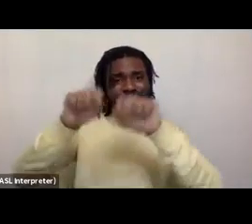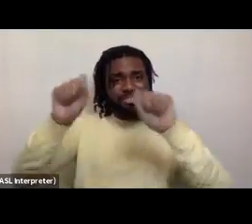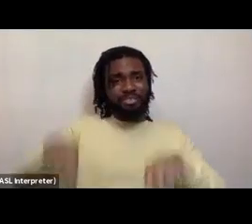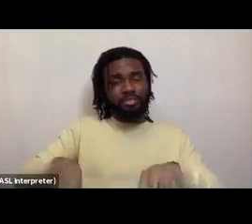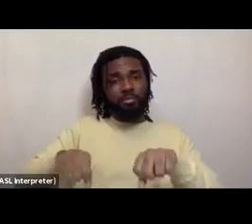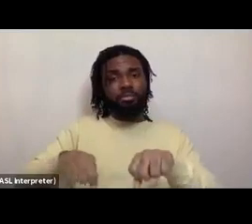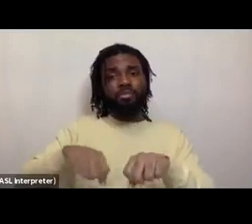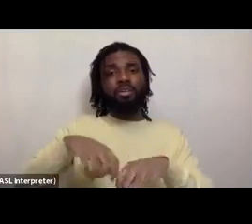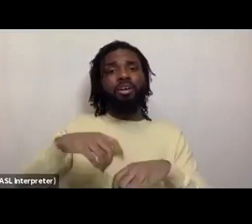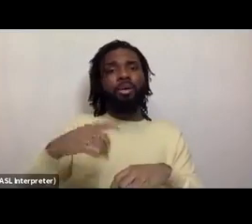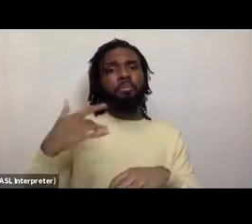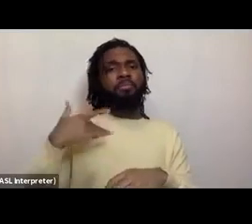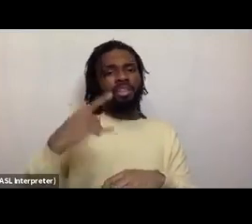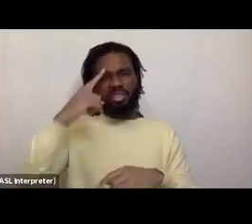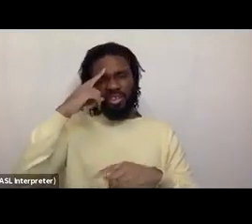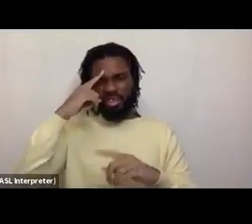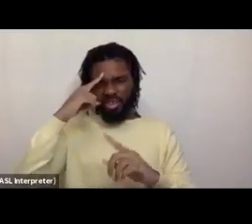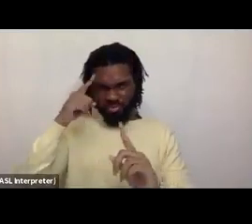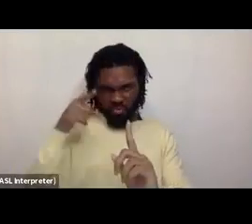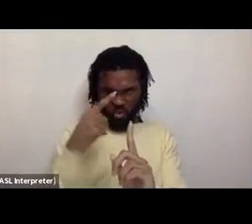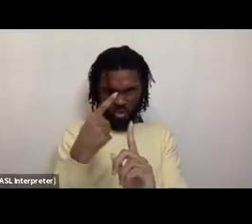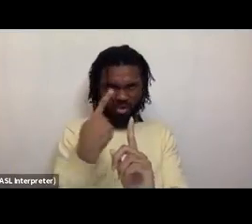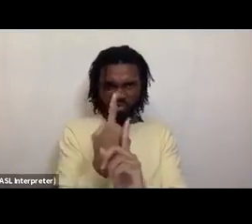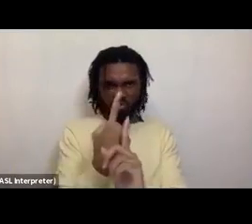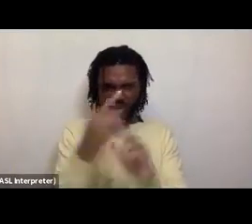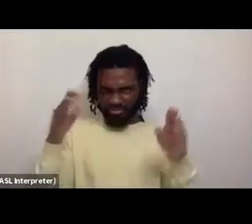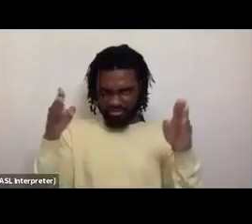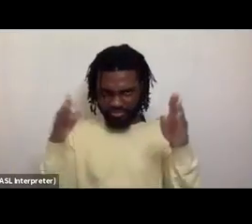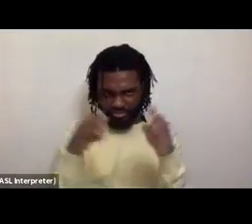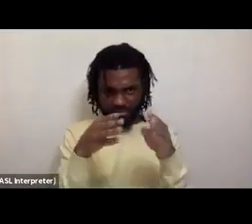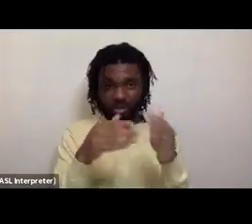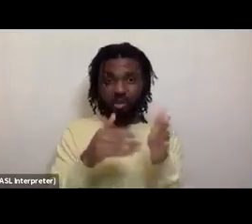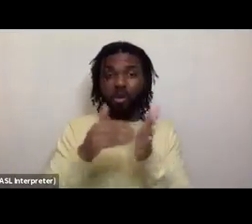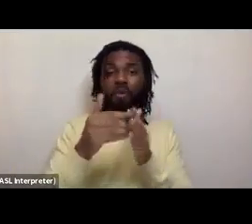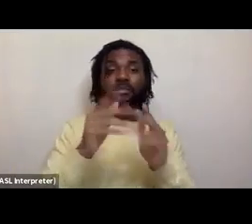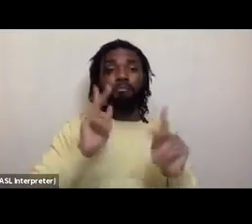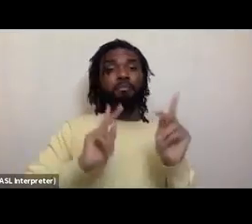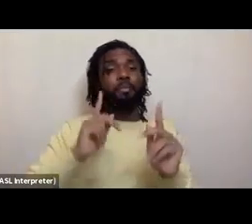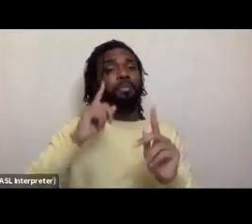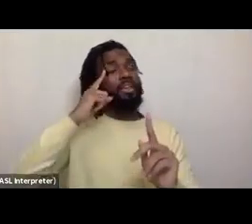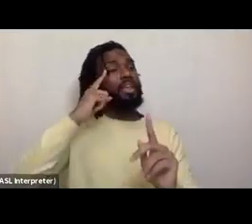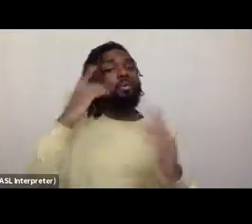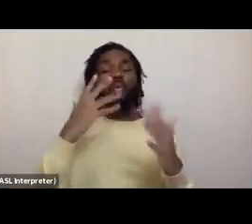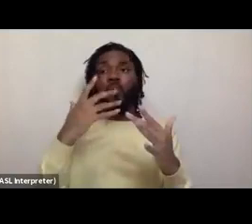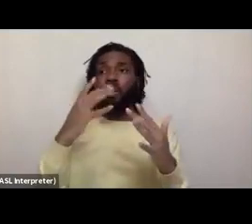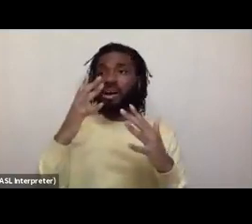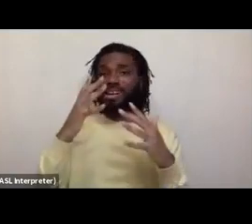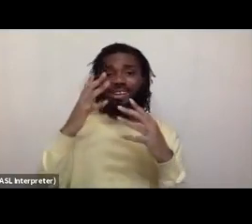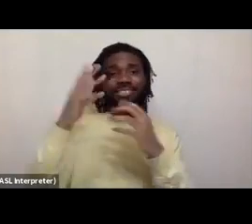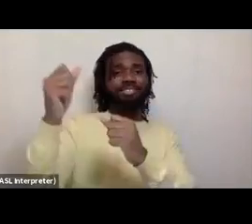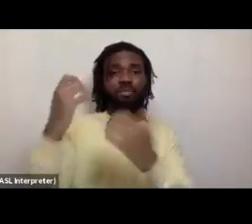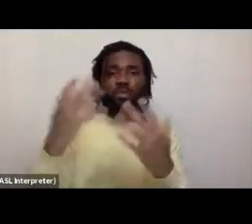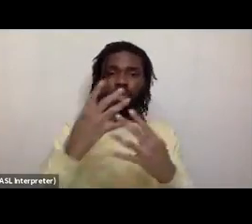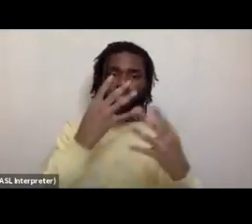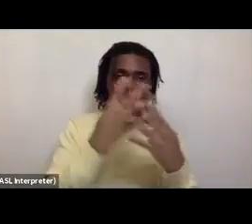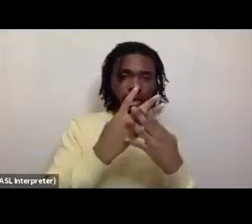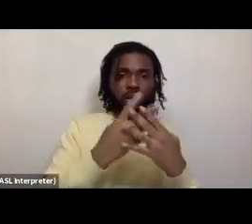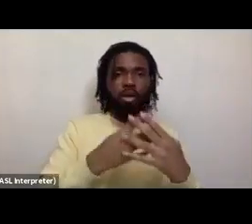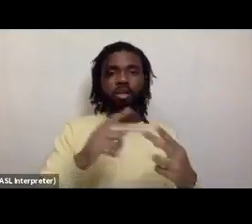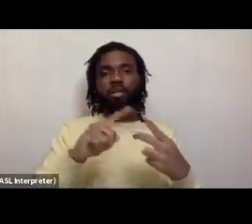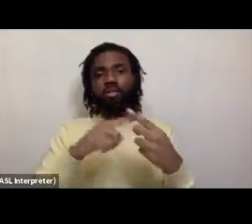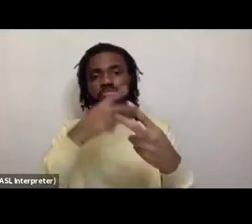very narrow ways. Often people kind of limit it to jails and prisons and cops. And